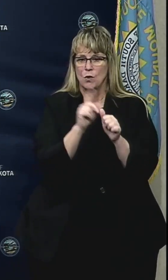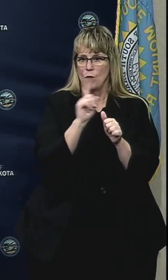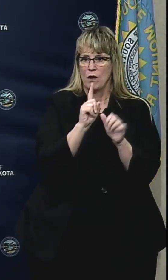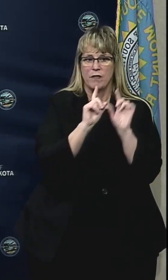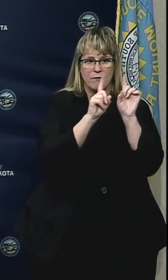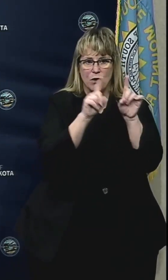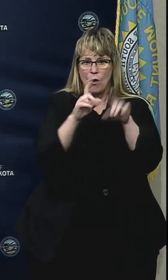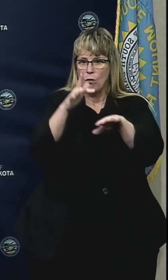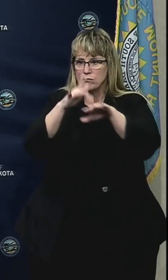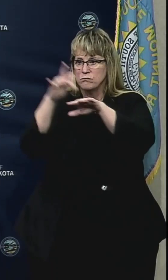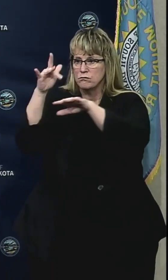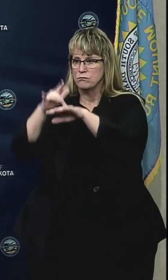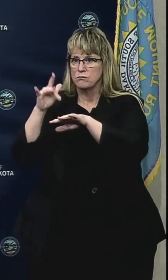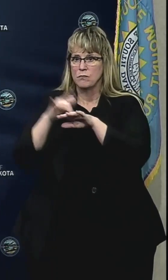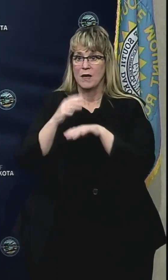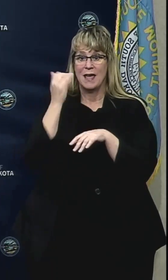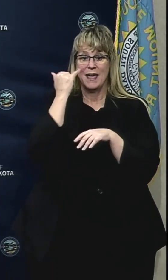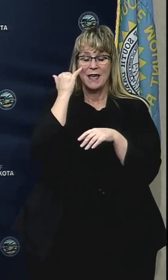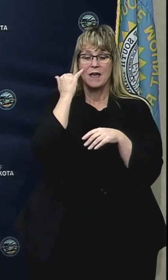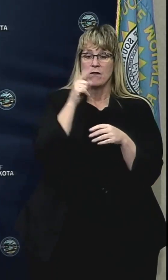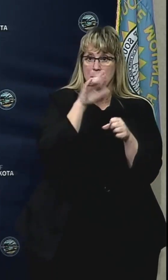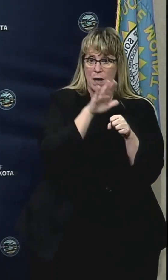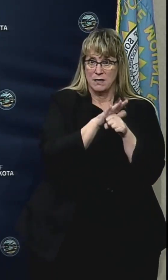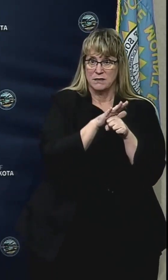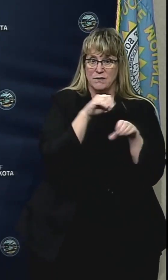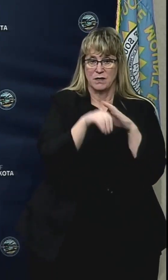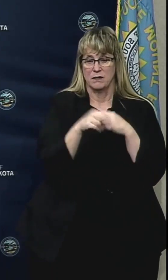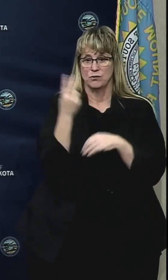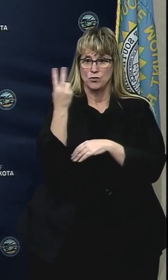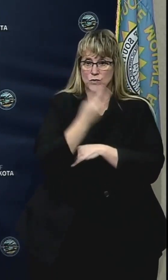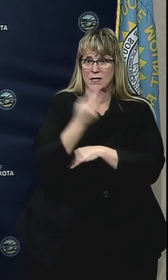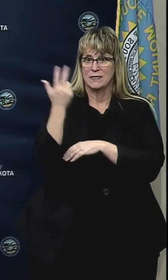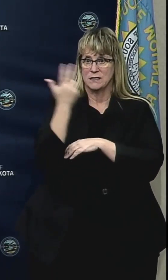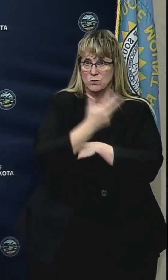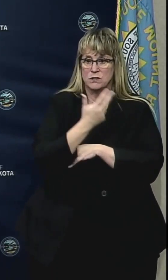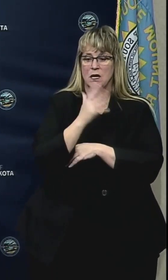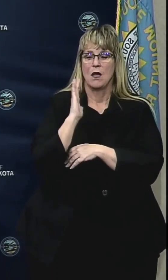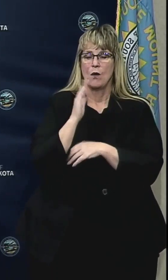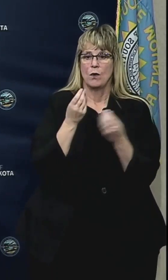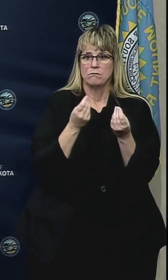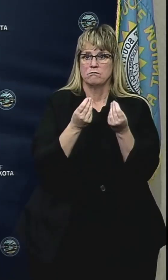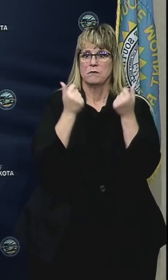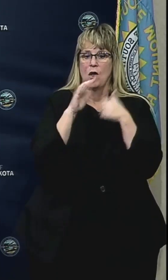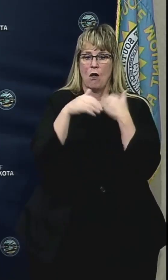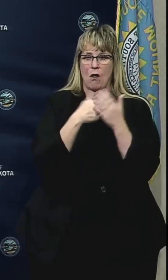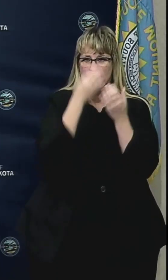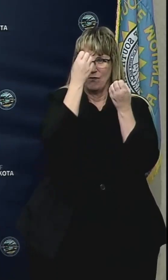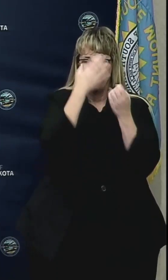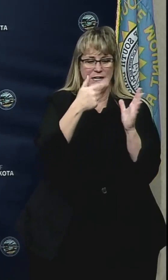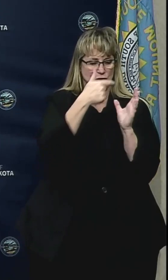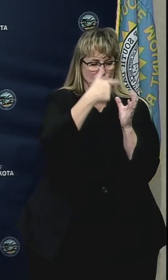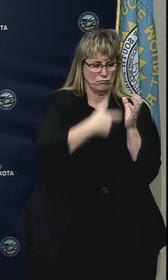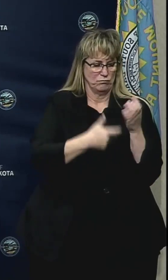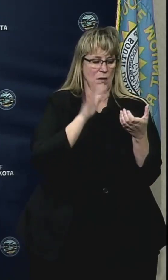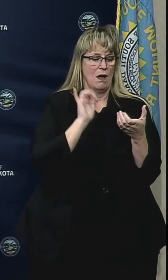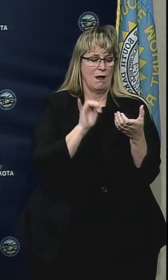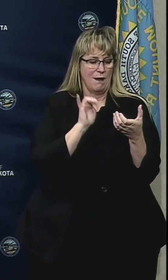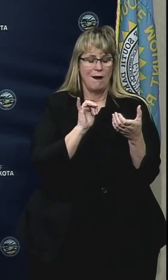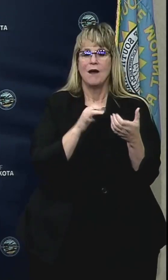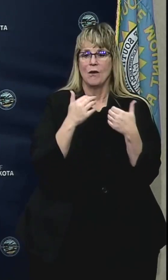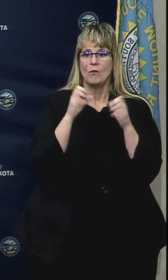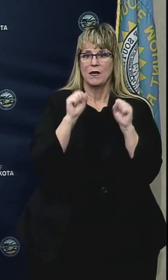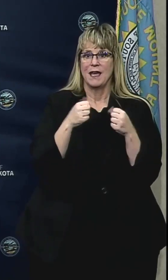that they've gone. If they do happen to test positive in the coming days, it would immediately give us all the information that we need to